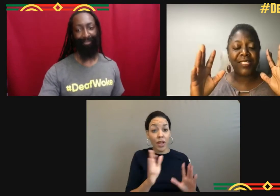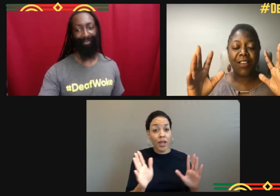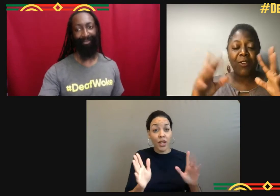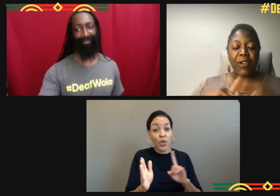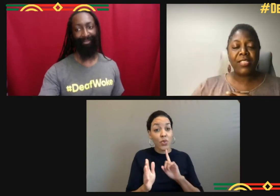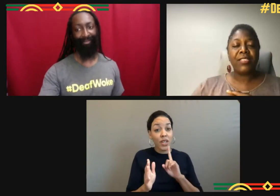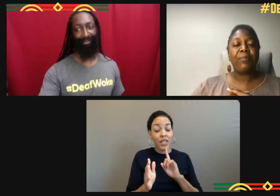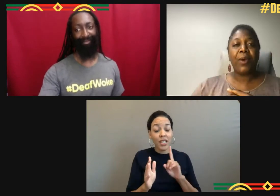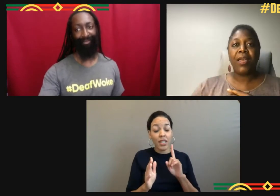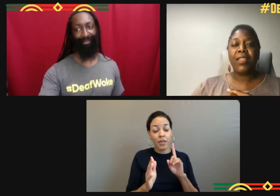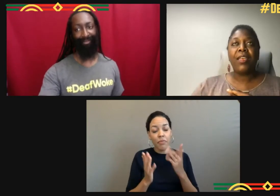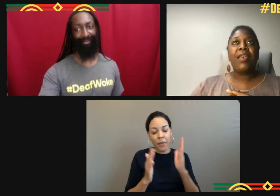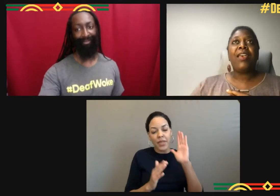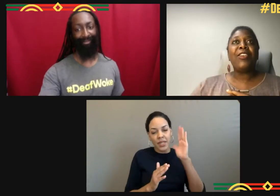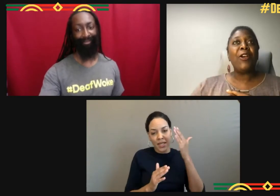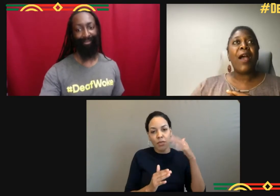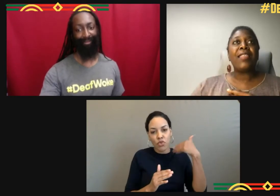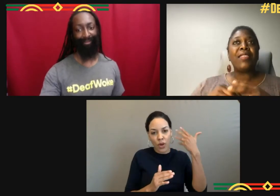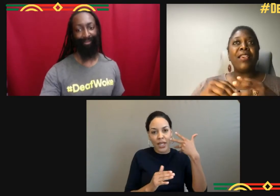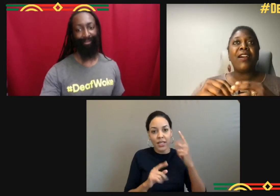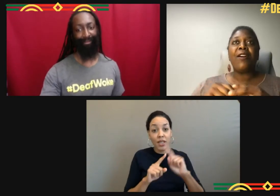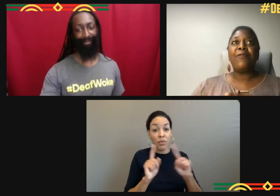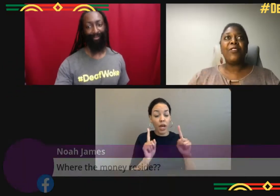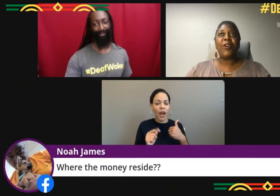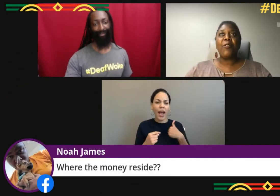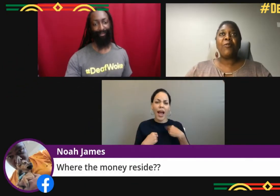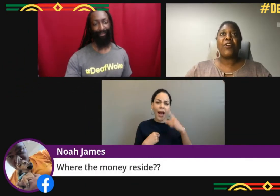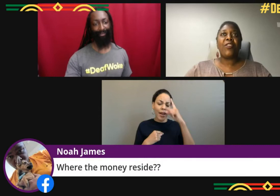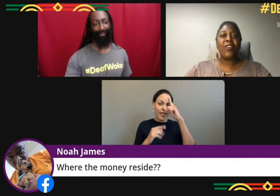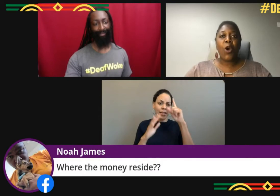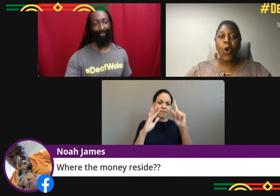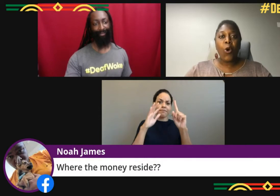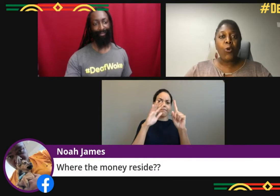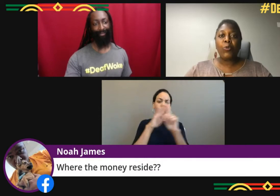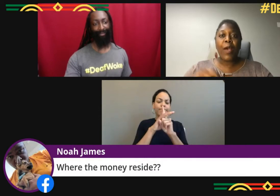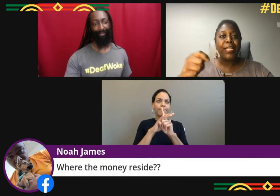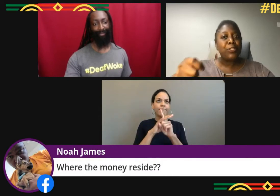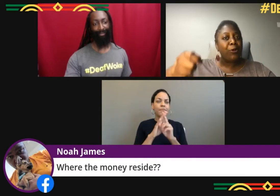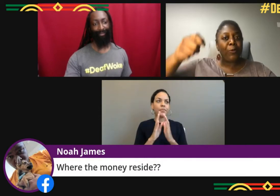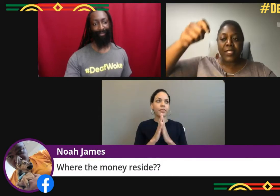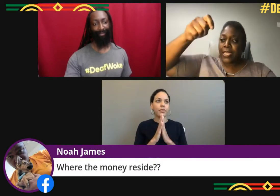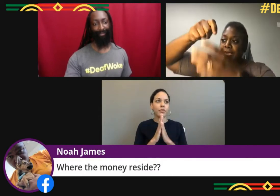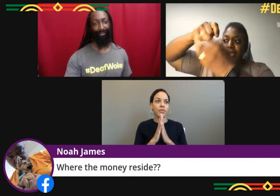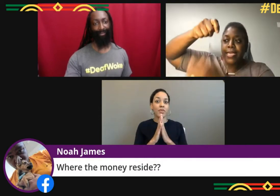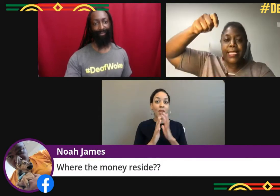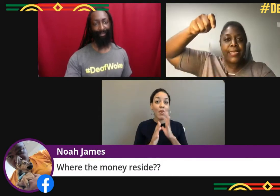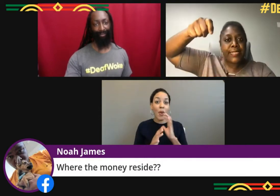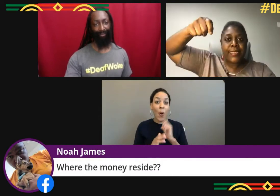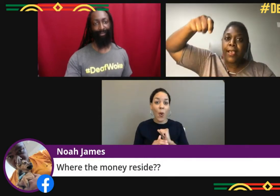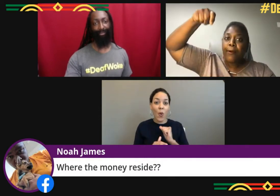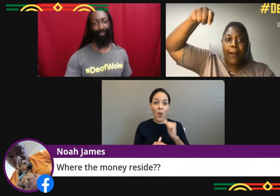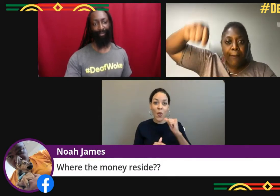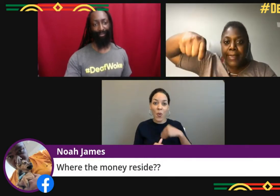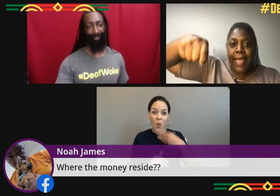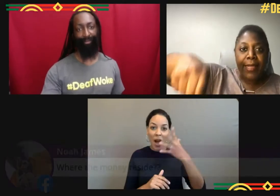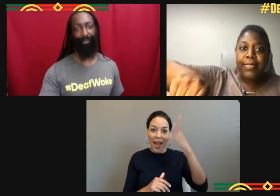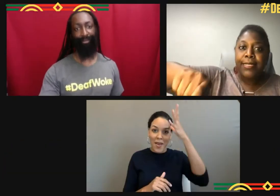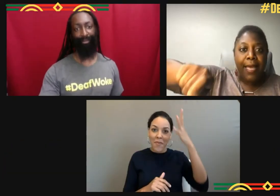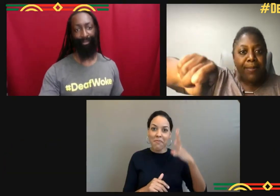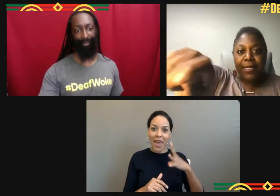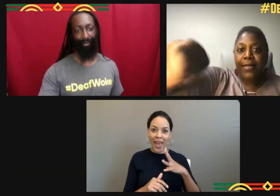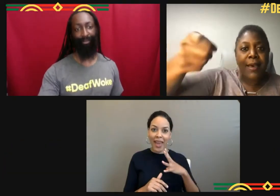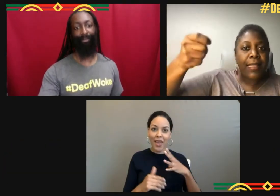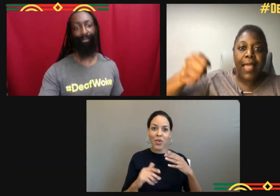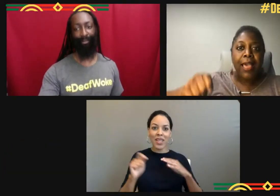this is gonna sound crazy, but you know, I think of, you know, the old white dude with the keys going down